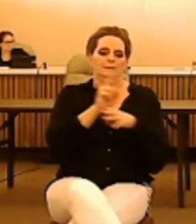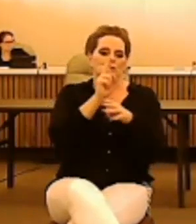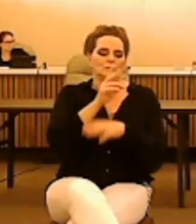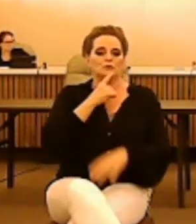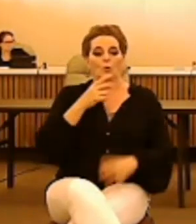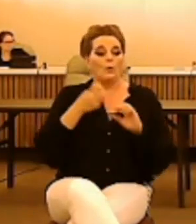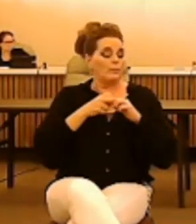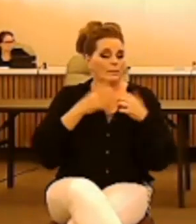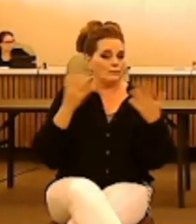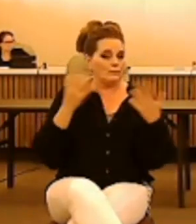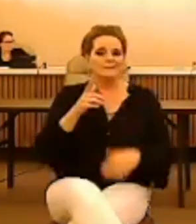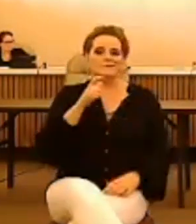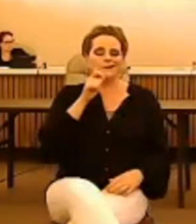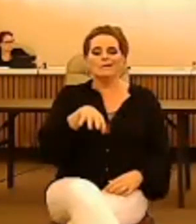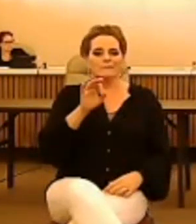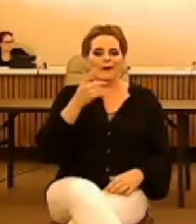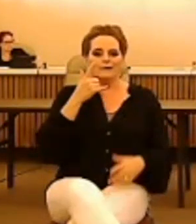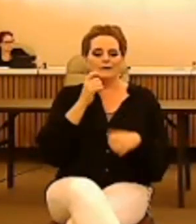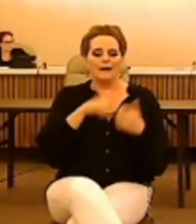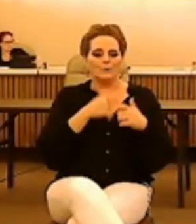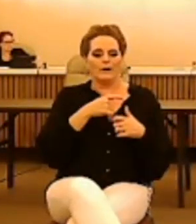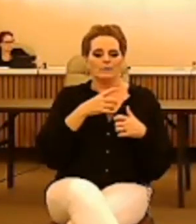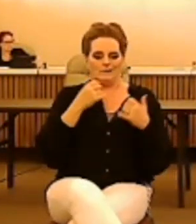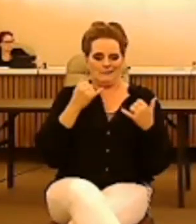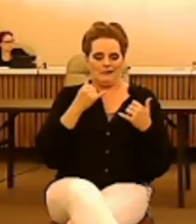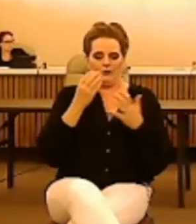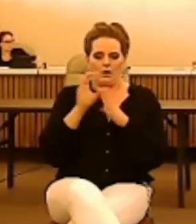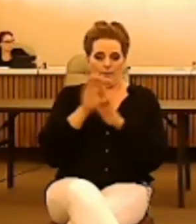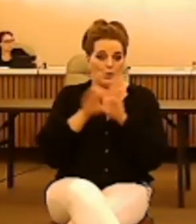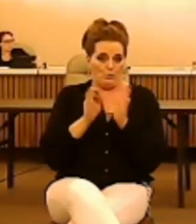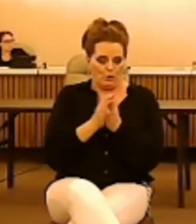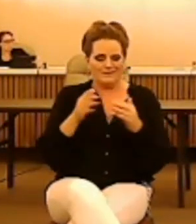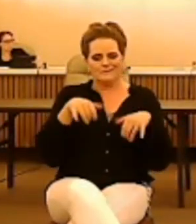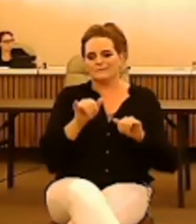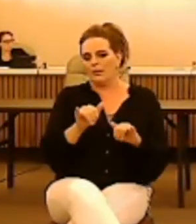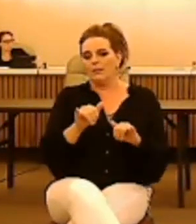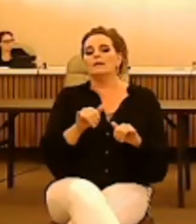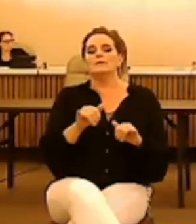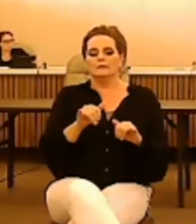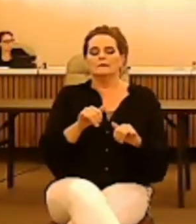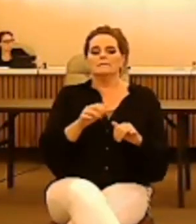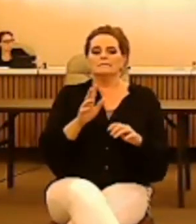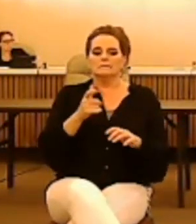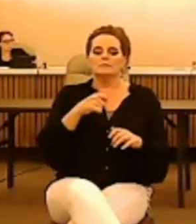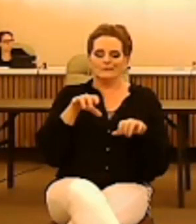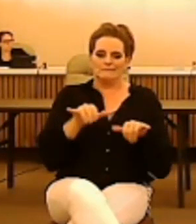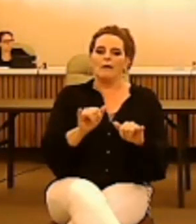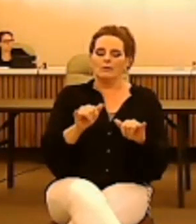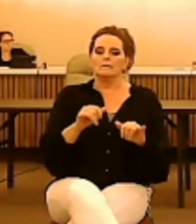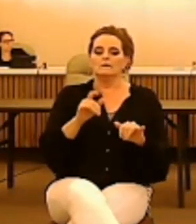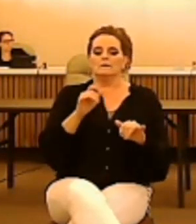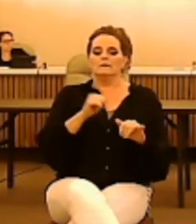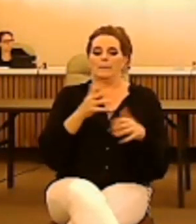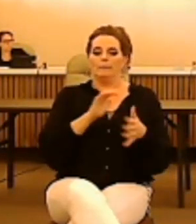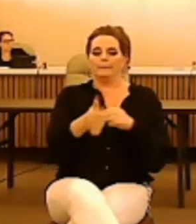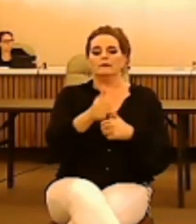the problem was you couldn't find it anywhere in our current code book. It's still in force because they were passed by law, and that